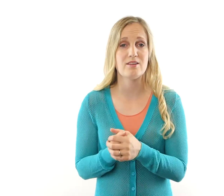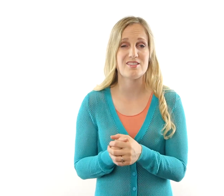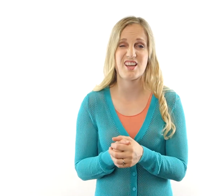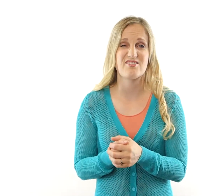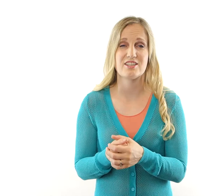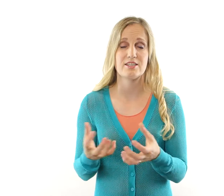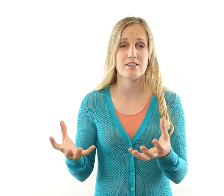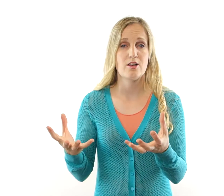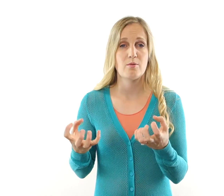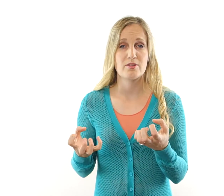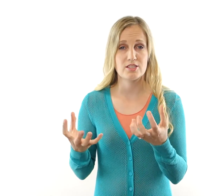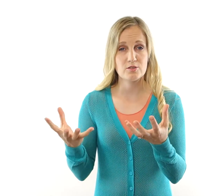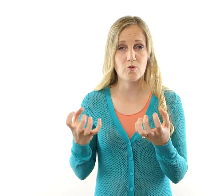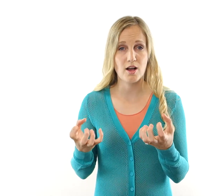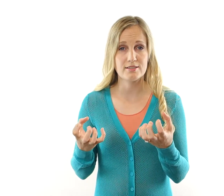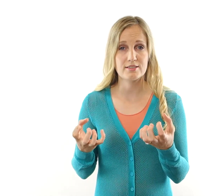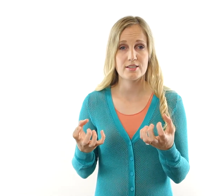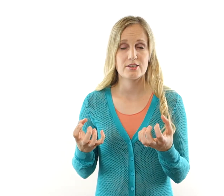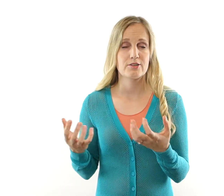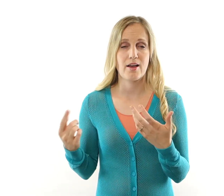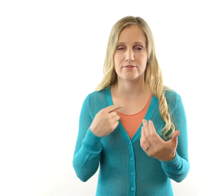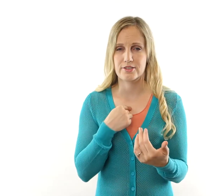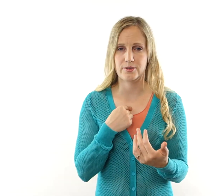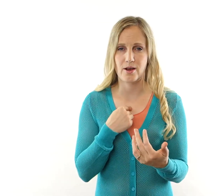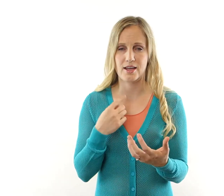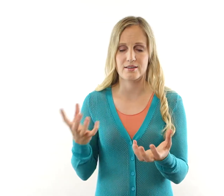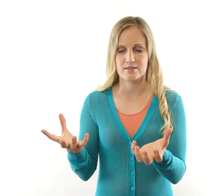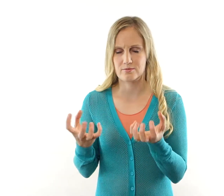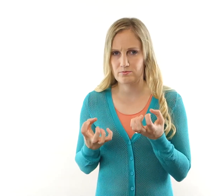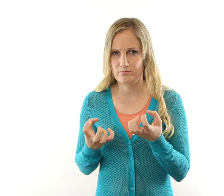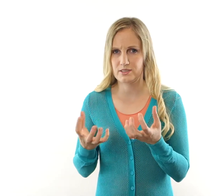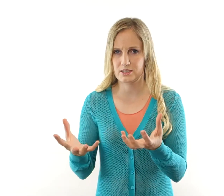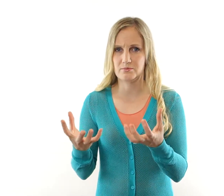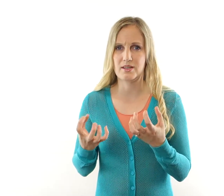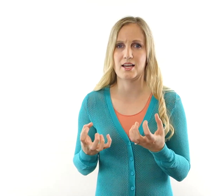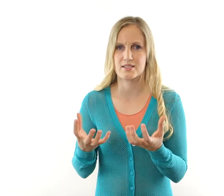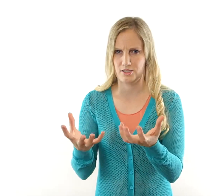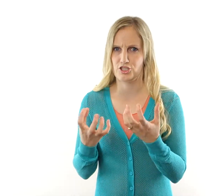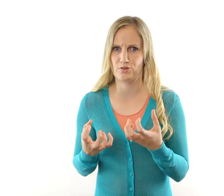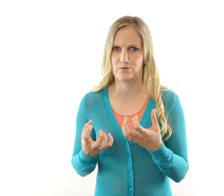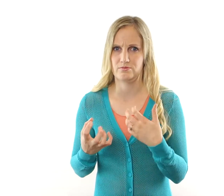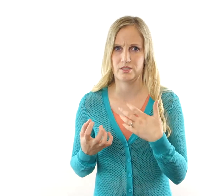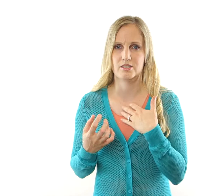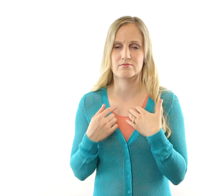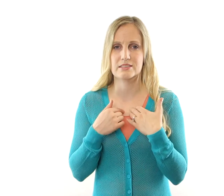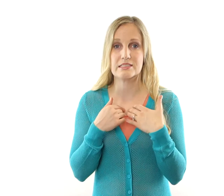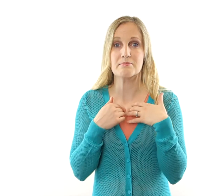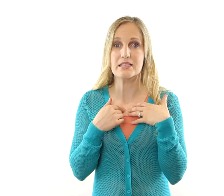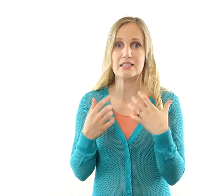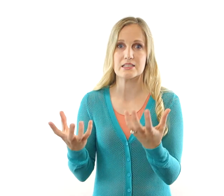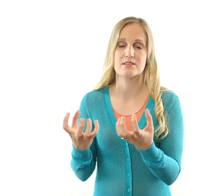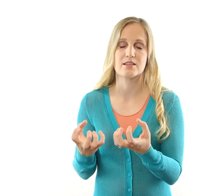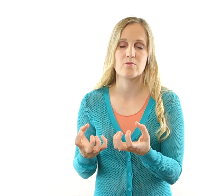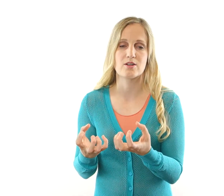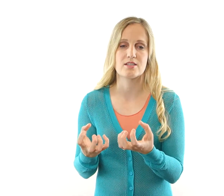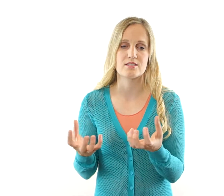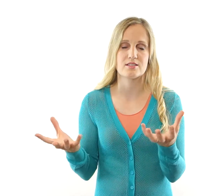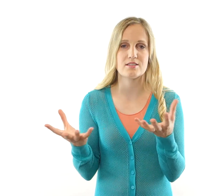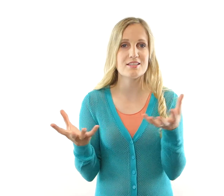It's kind of redundant. But this is want. You don't have to do I because this implies it's you. You know, it's me that want this. That